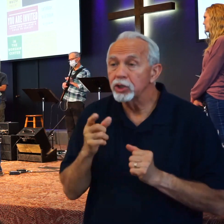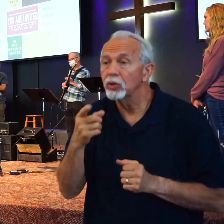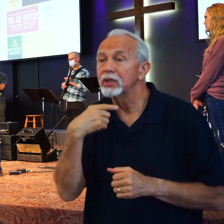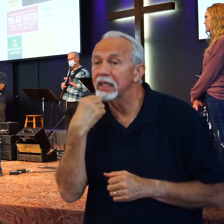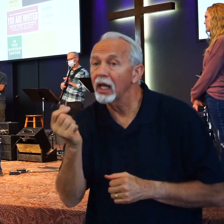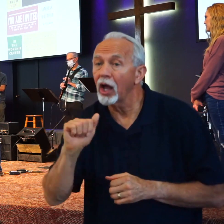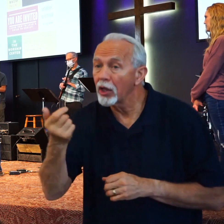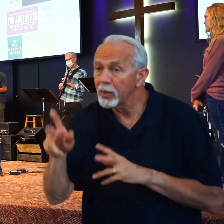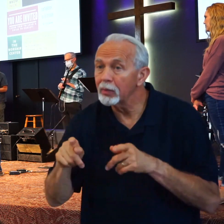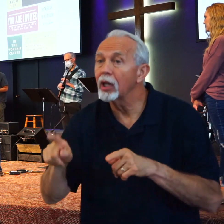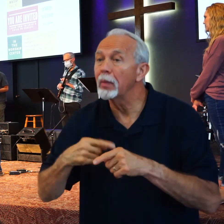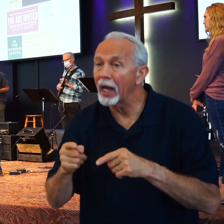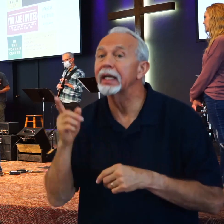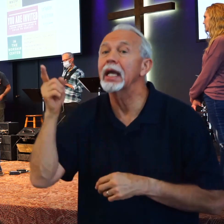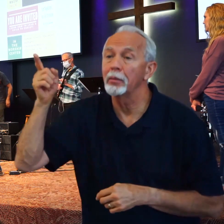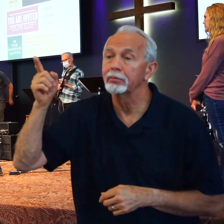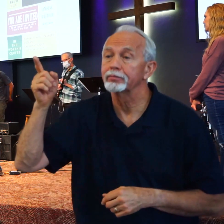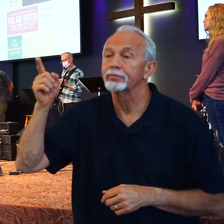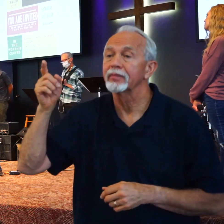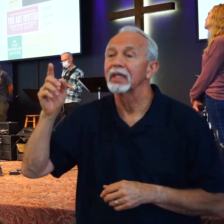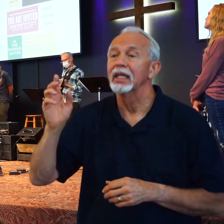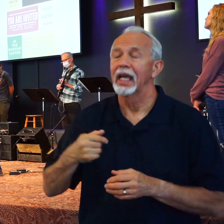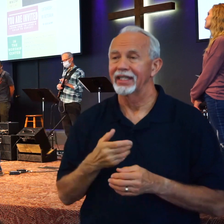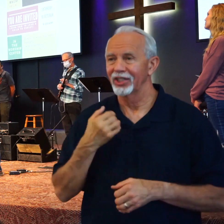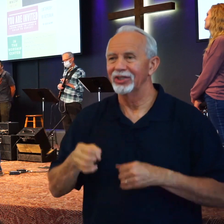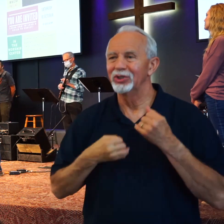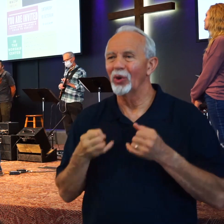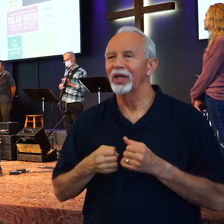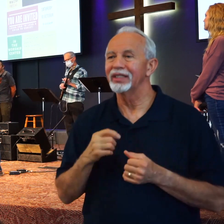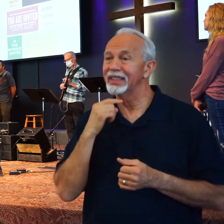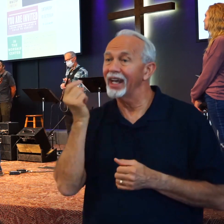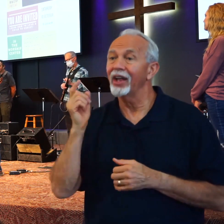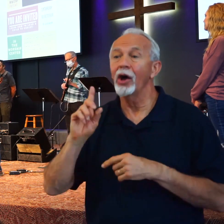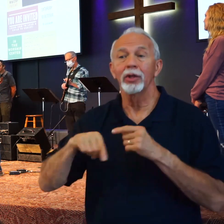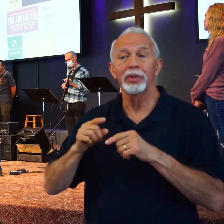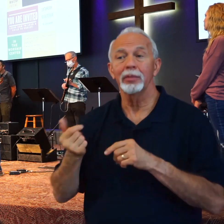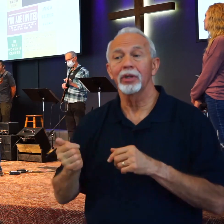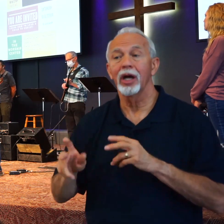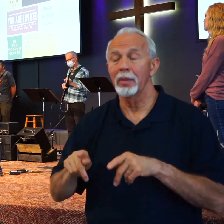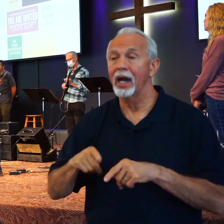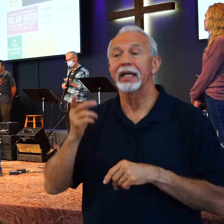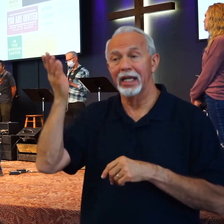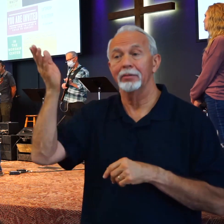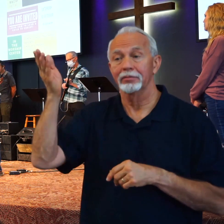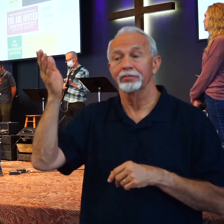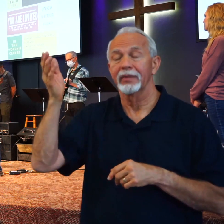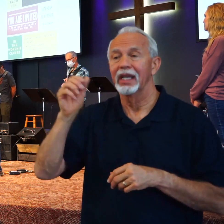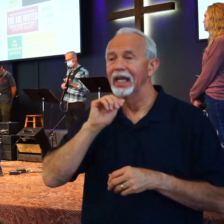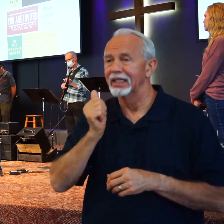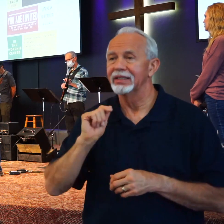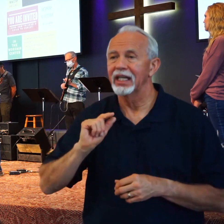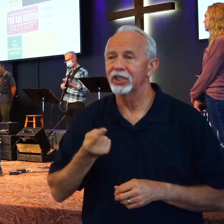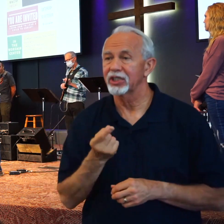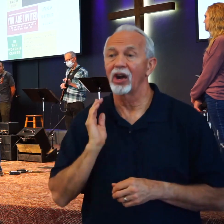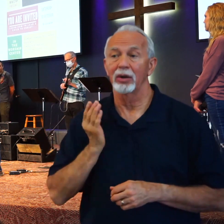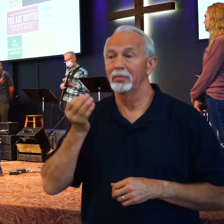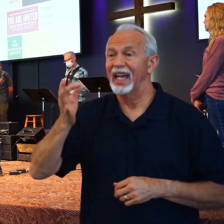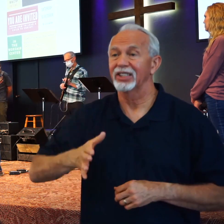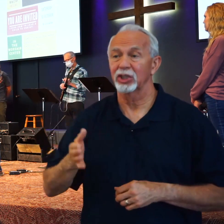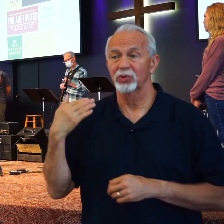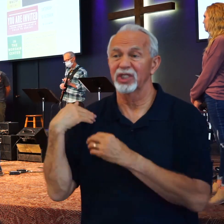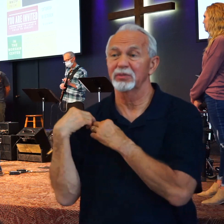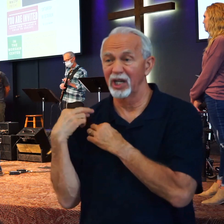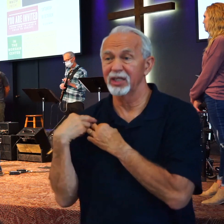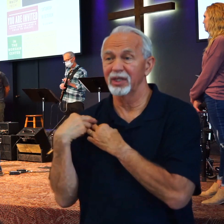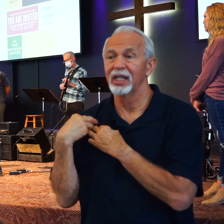others about Him. And it is a joy to tell others about Him. You know, it's not just our pastor's responsibility.